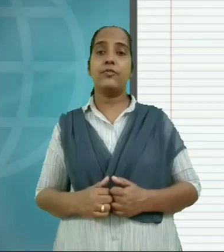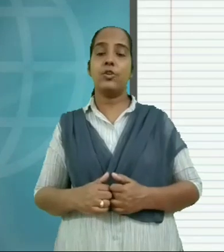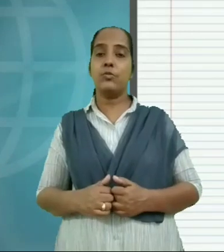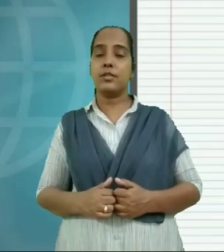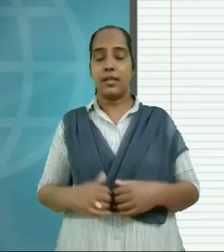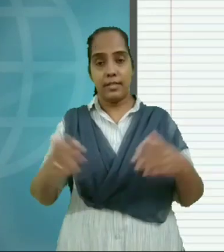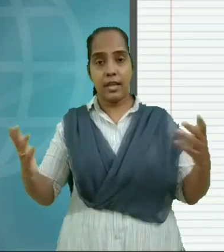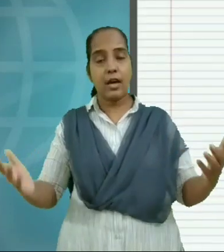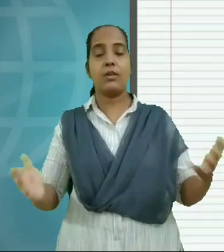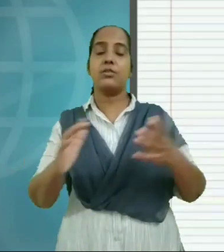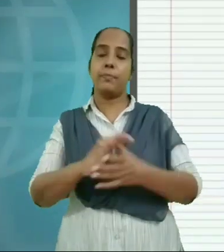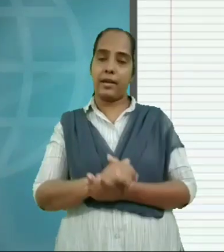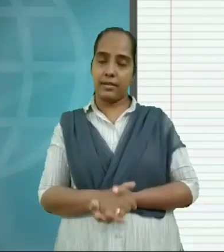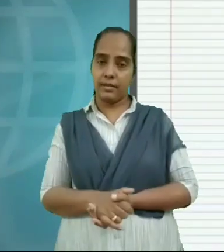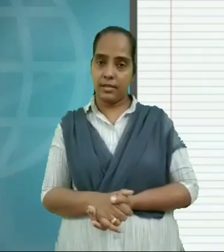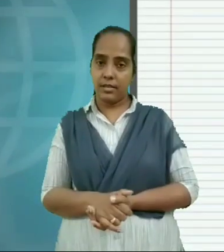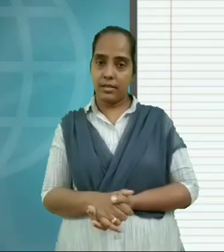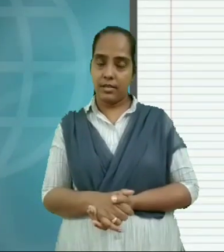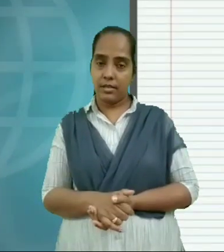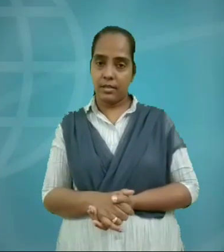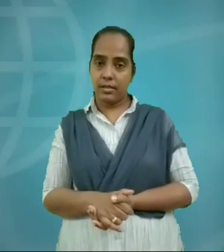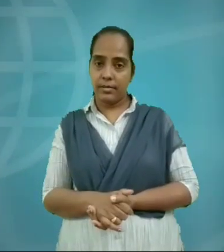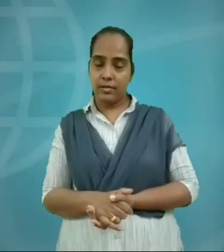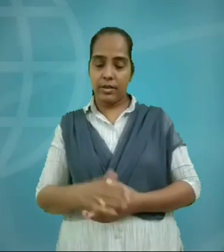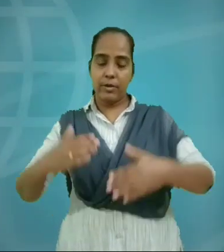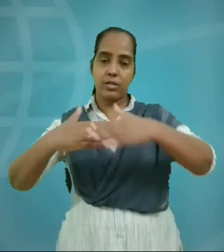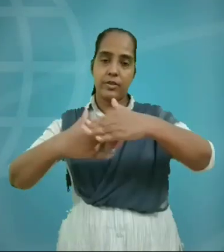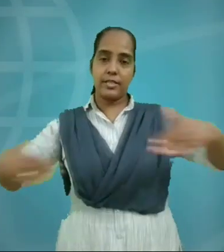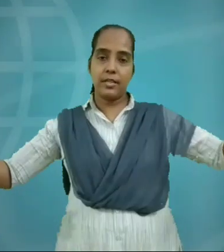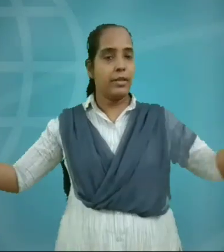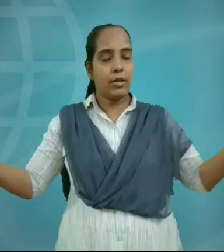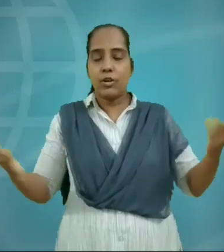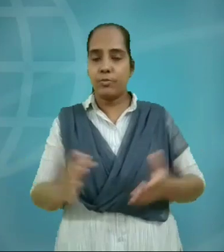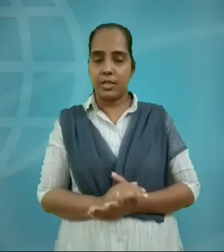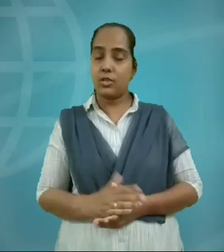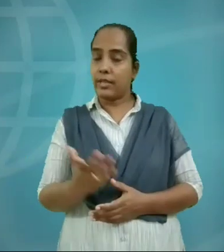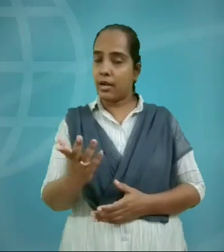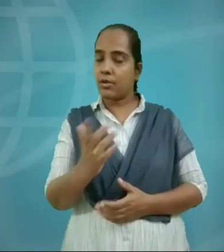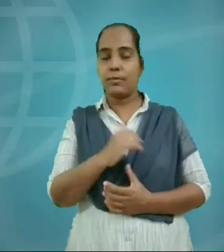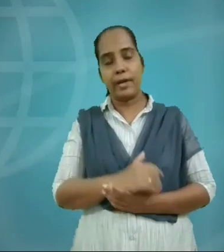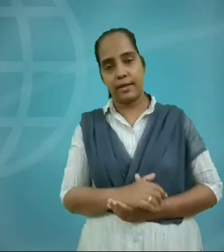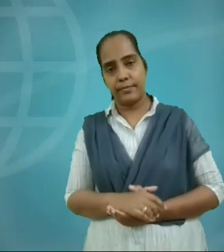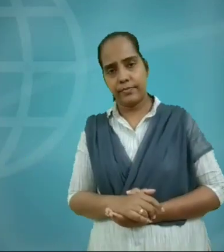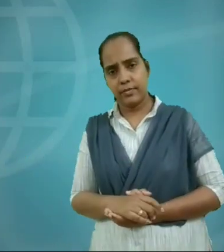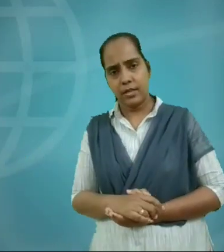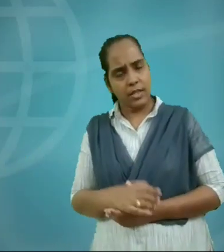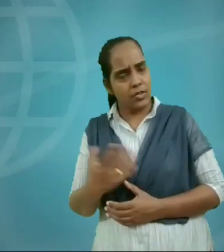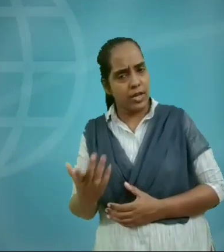your notebooks, they are also parallel. Why? Because you extend them, they are not going to meet. So they are also parallel. Can you try